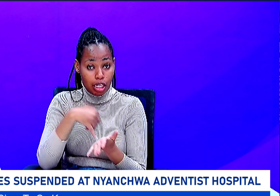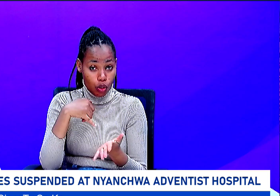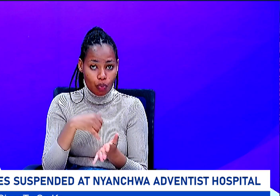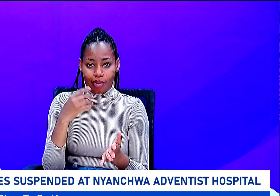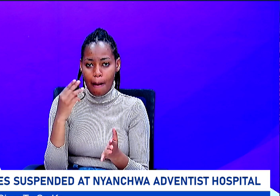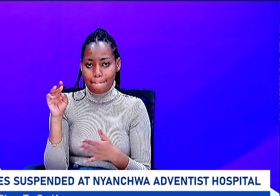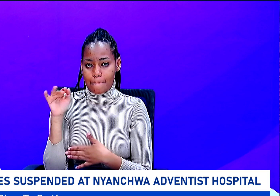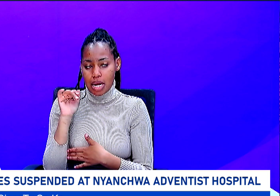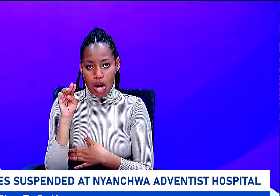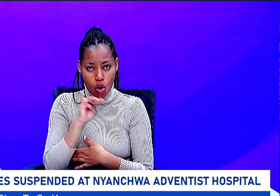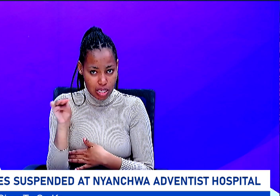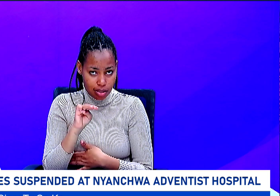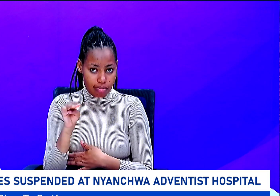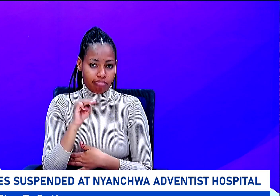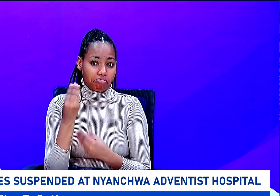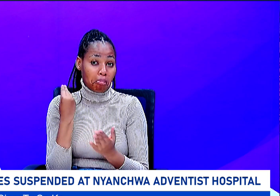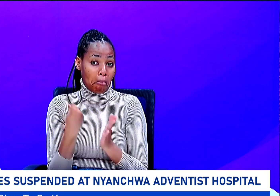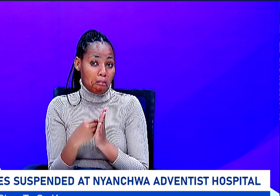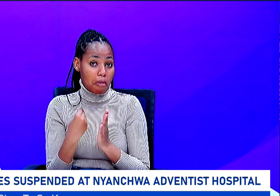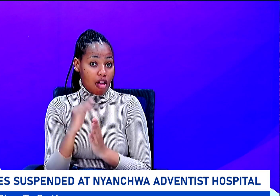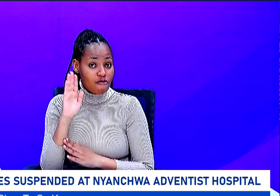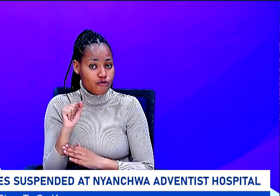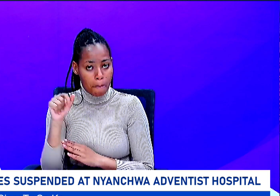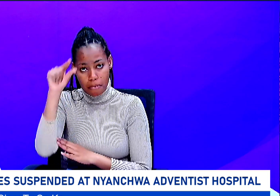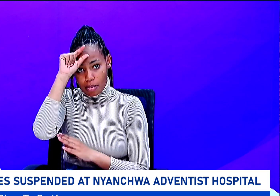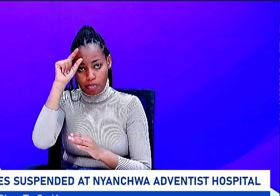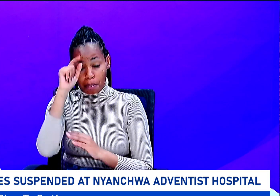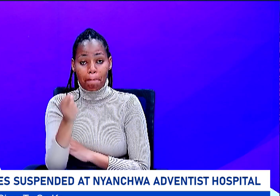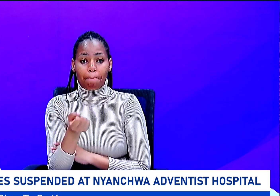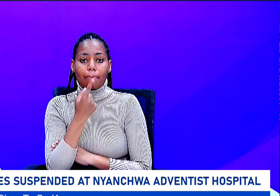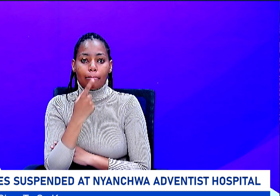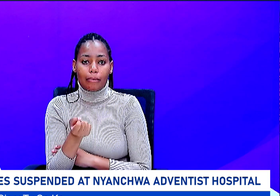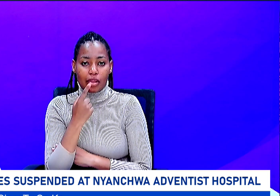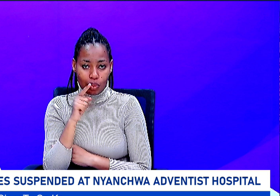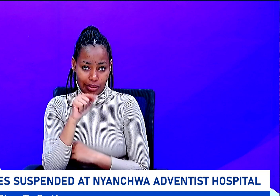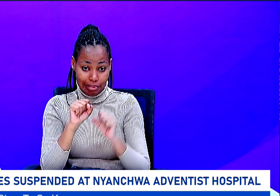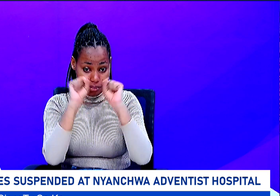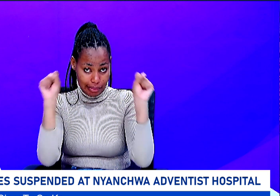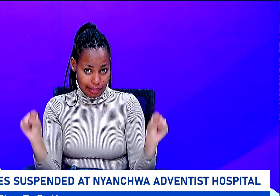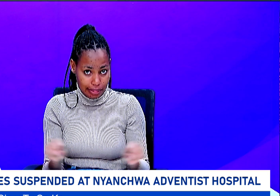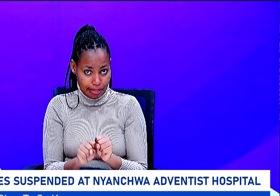misconduct involving millions of shillings from the government's medical scheme.